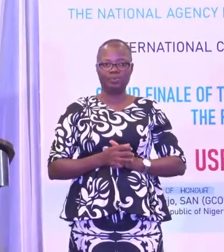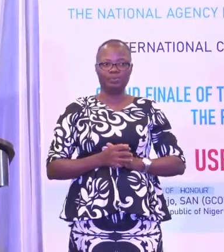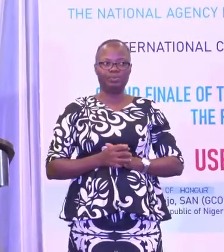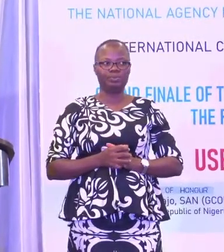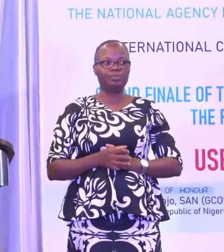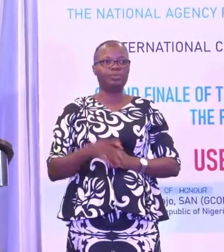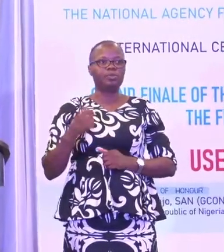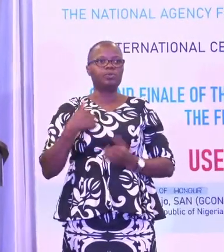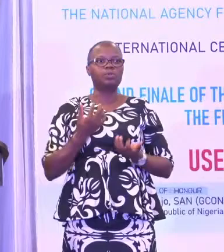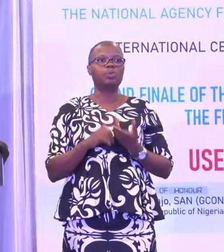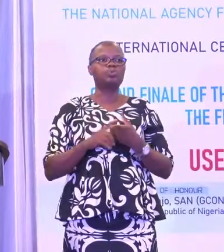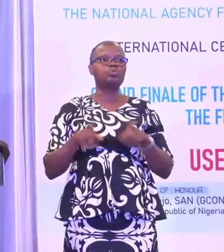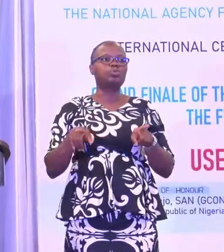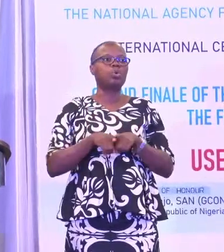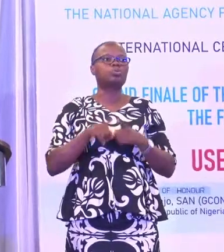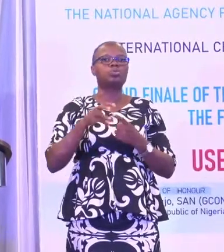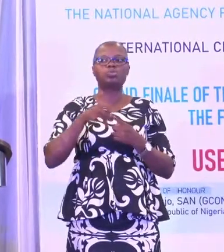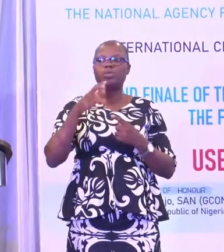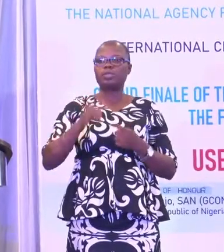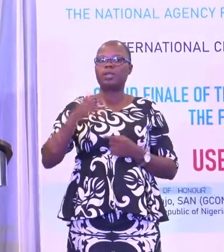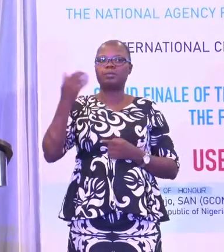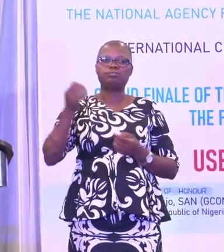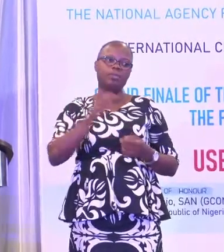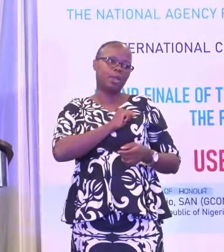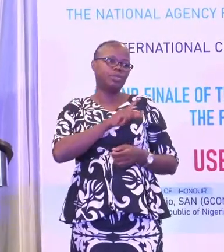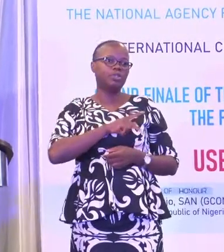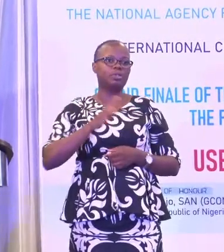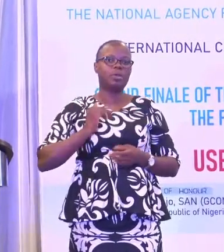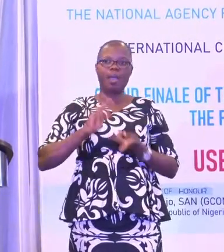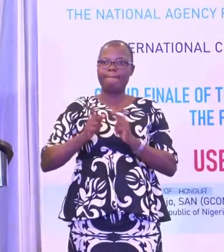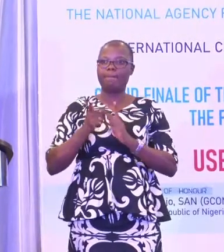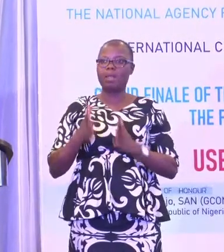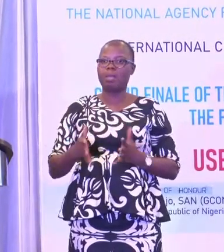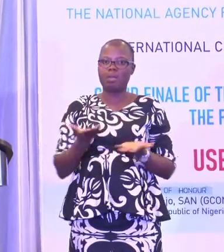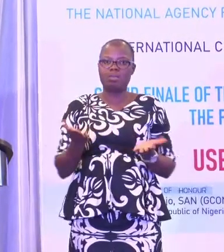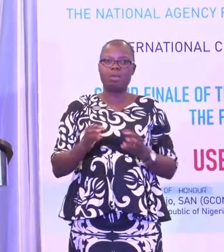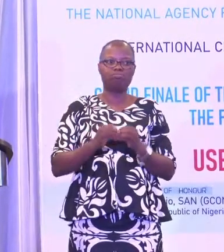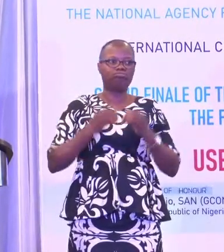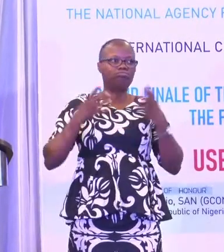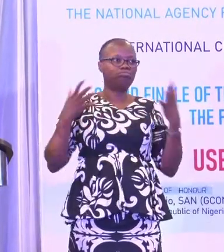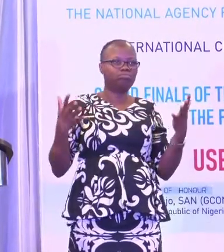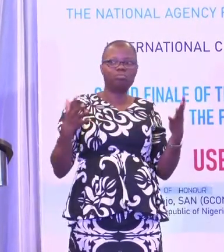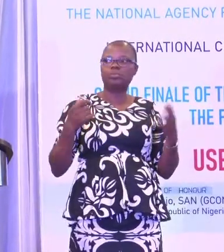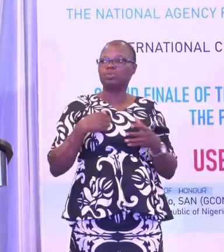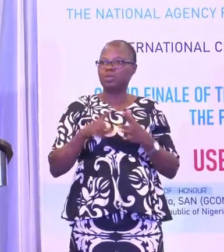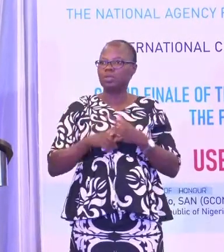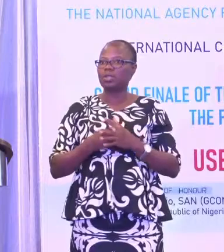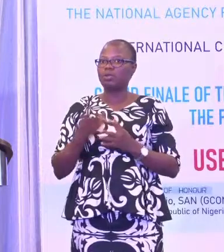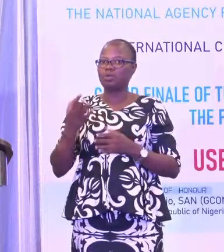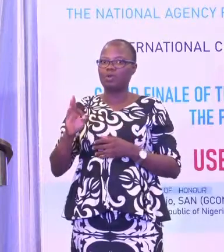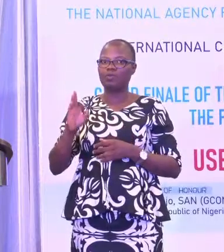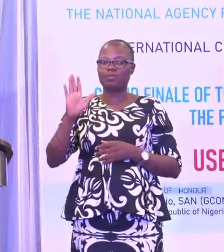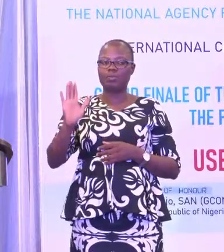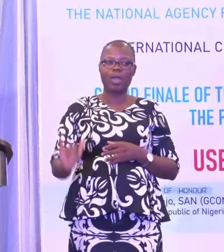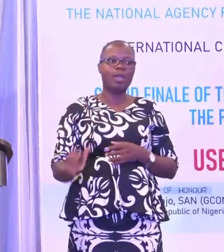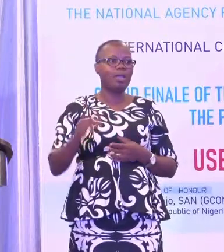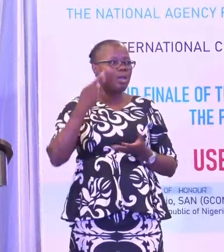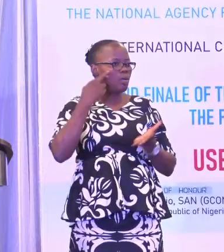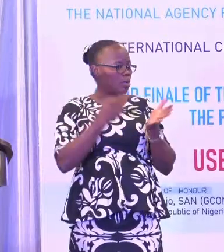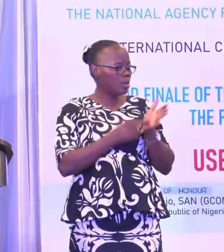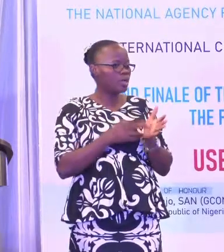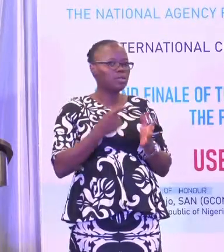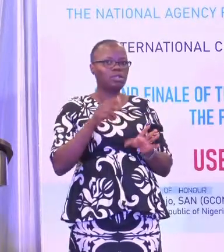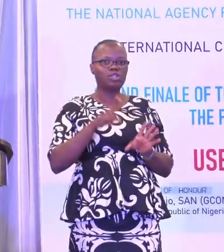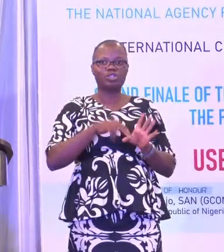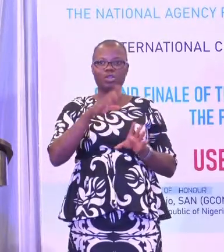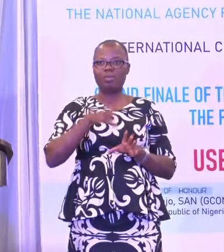We want to also specially appreciate our partners who are here in their numbers. I'll start off by recognizing the